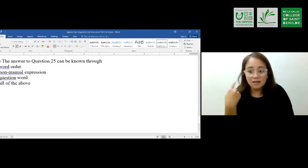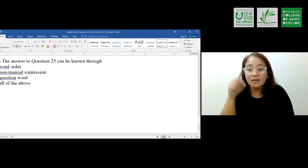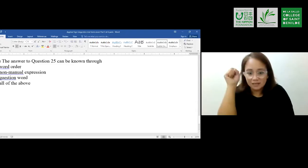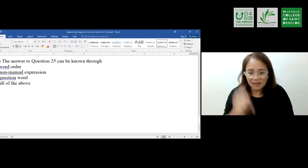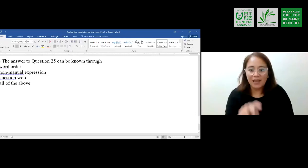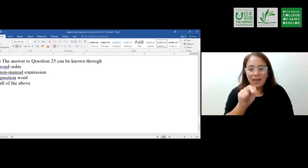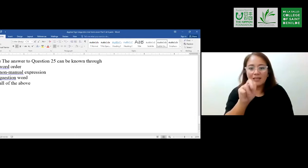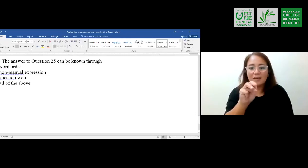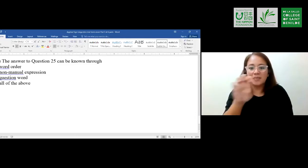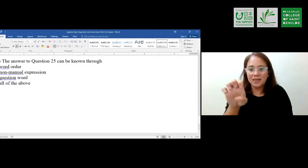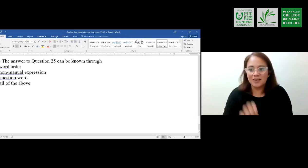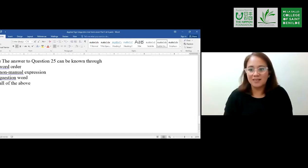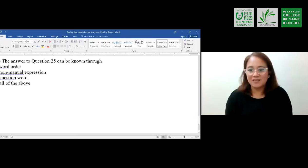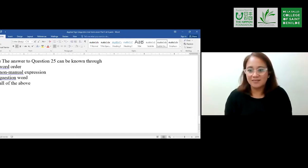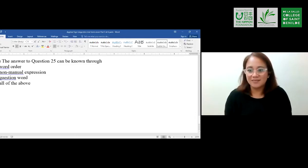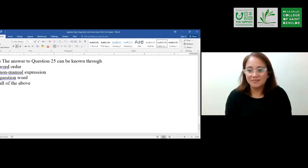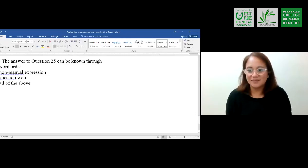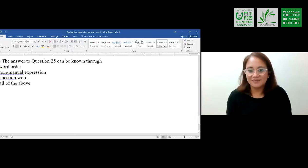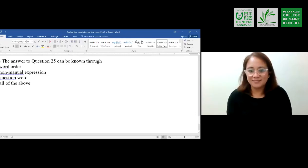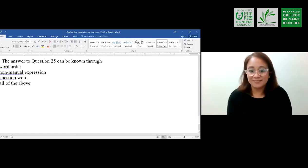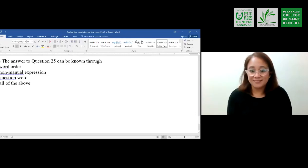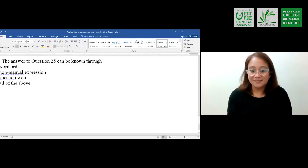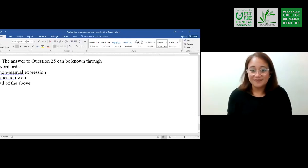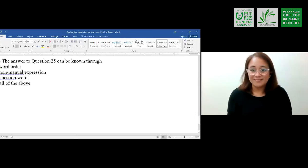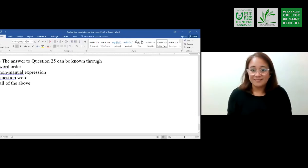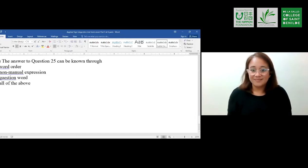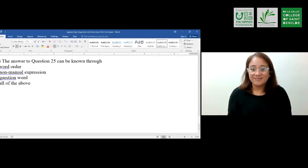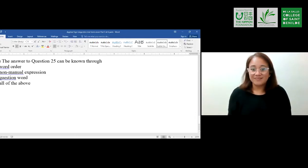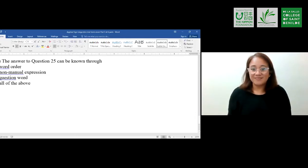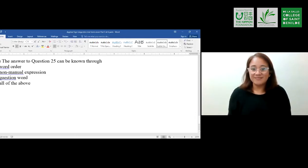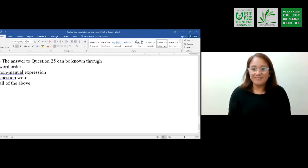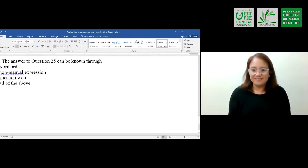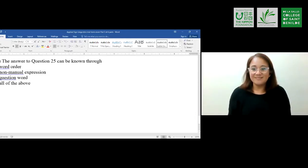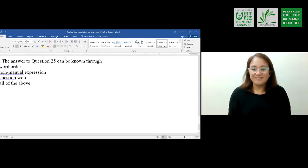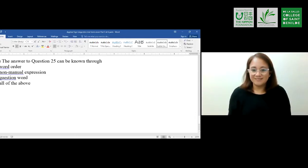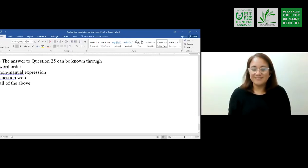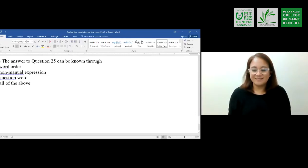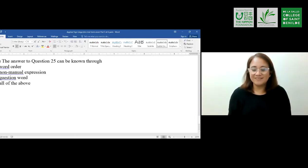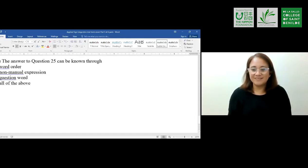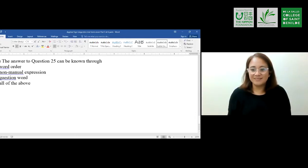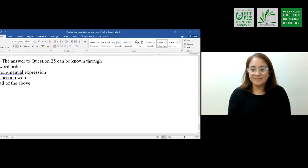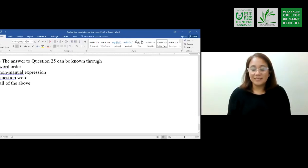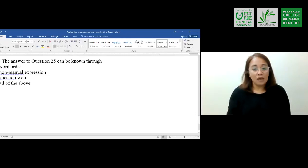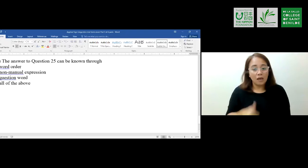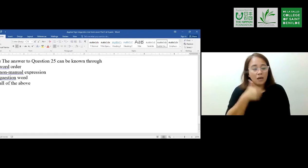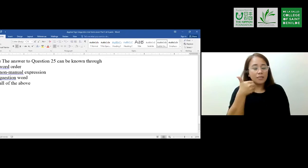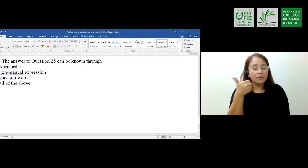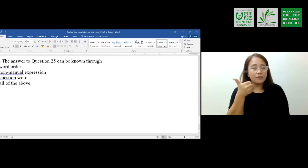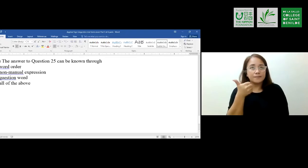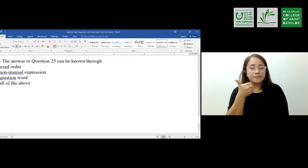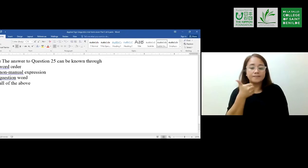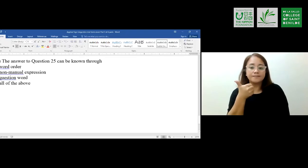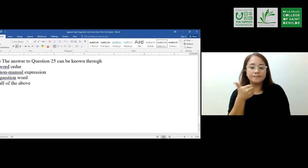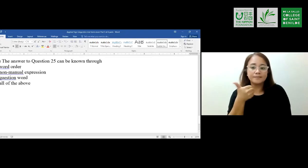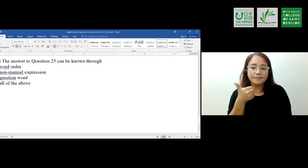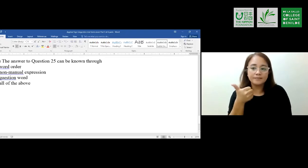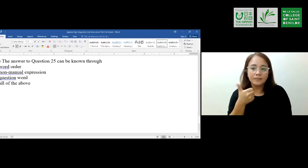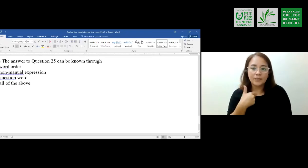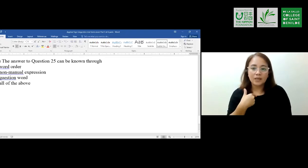Okay? So, yeah. And now another thing too is that sometimes